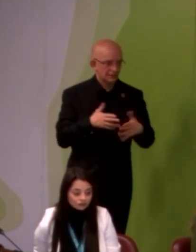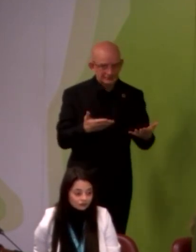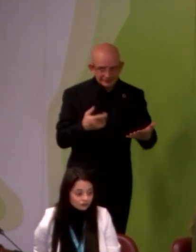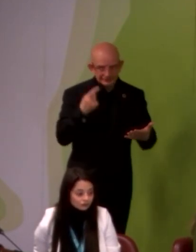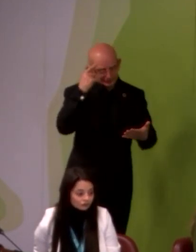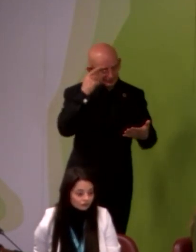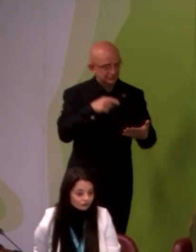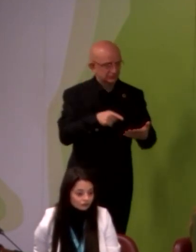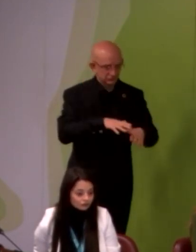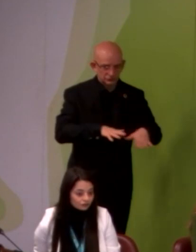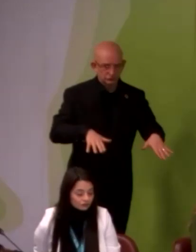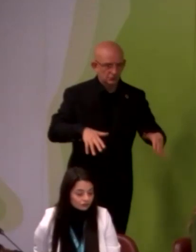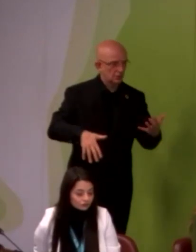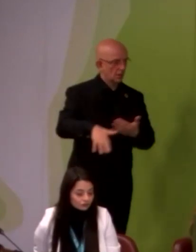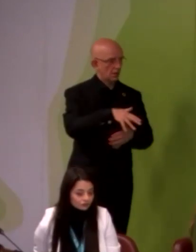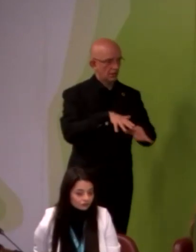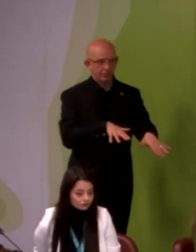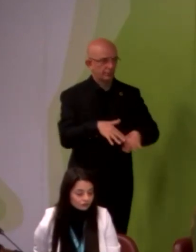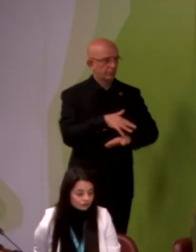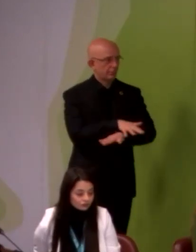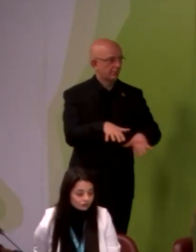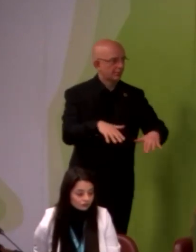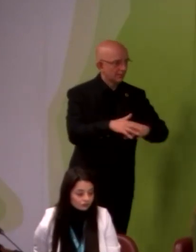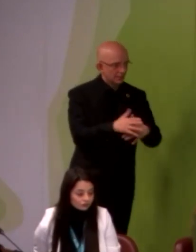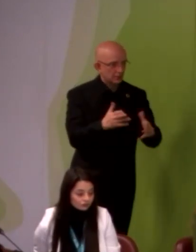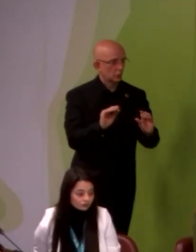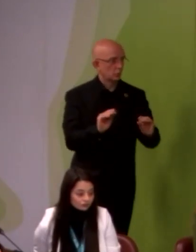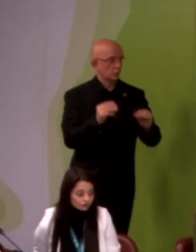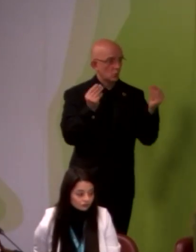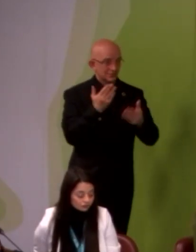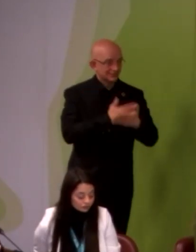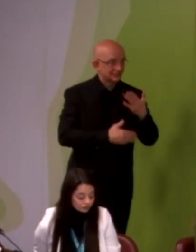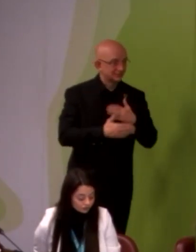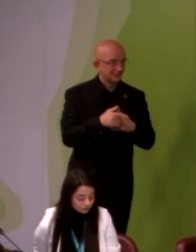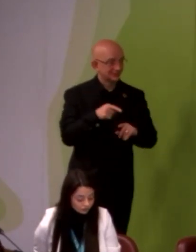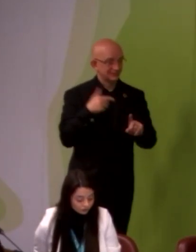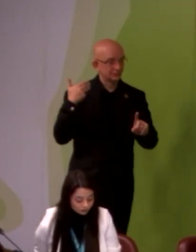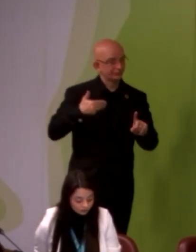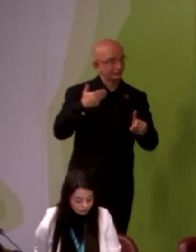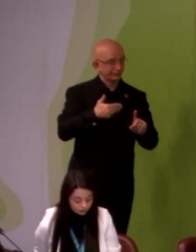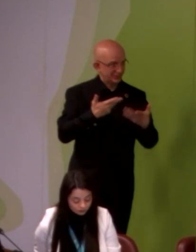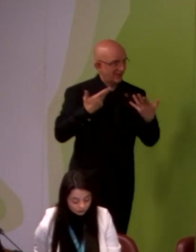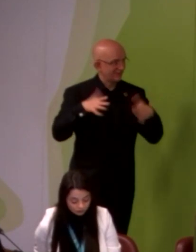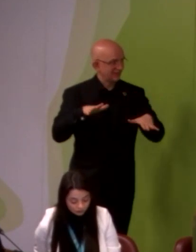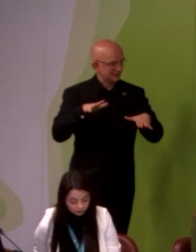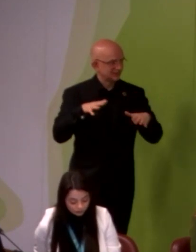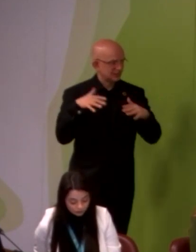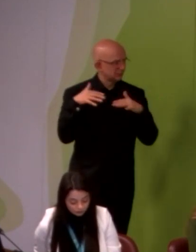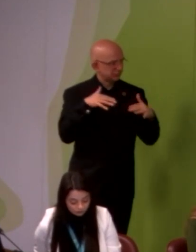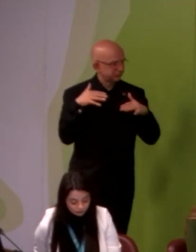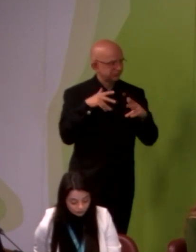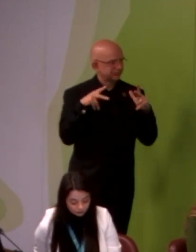youth, particularly with disabilities, who have already been negatively impacted by ongoing conflict and are facing